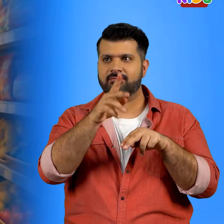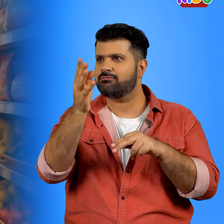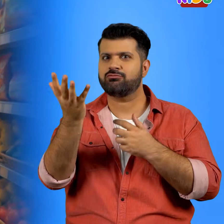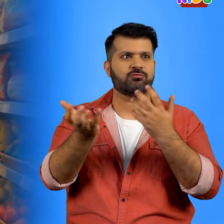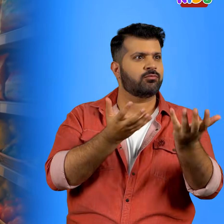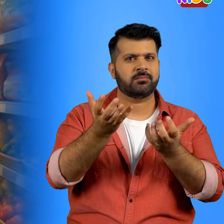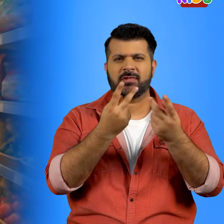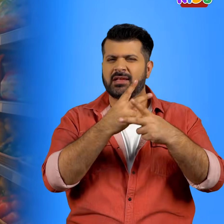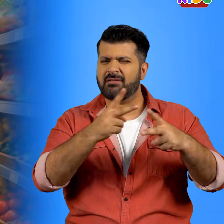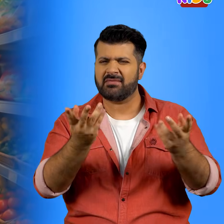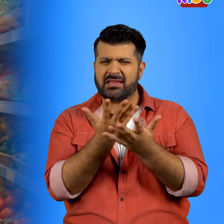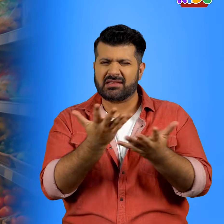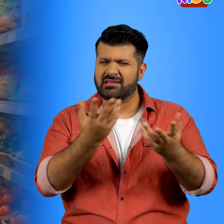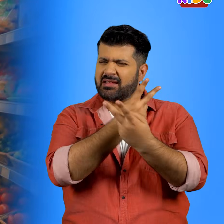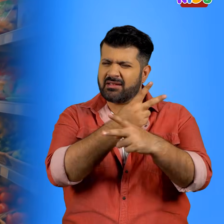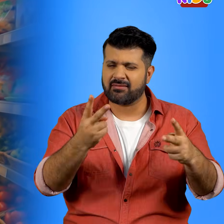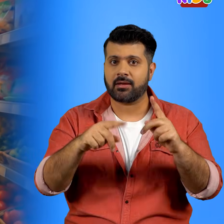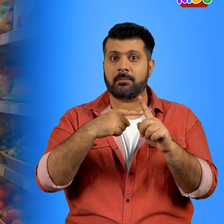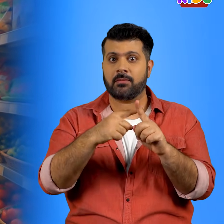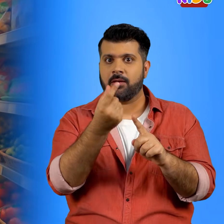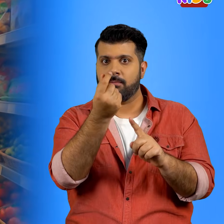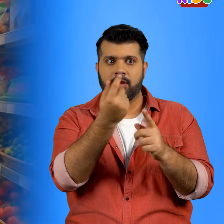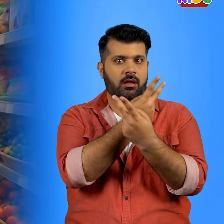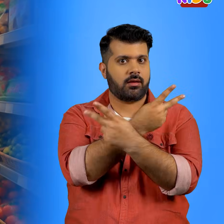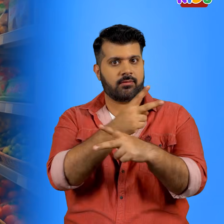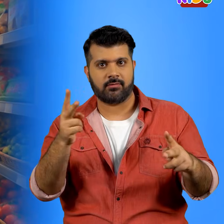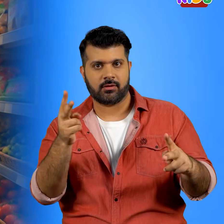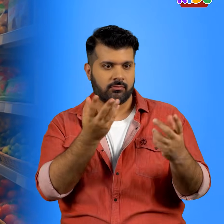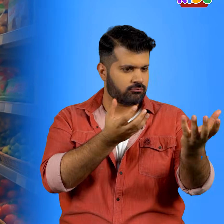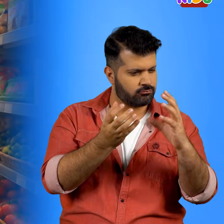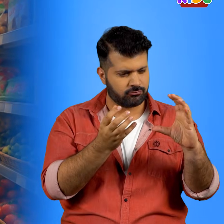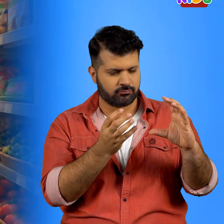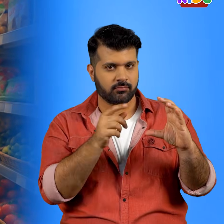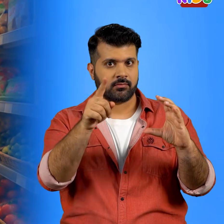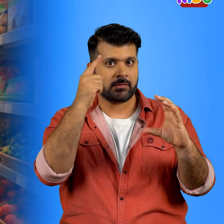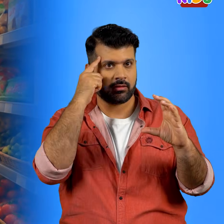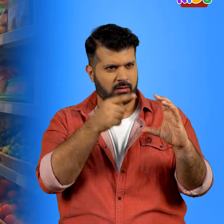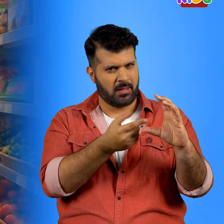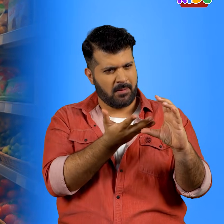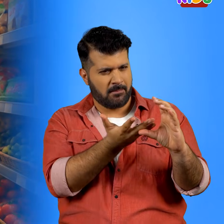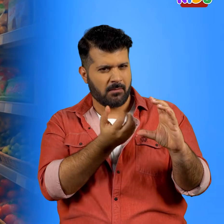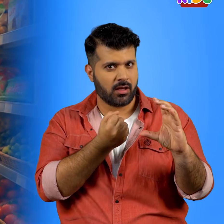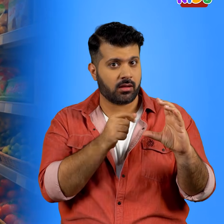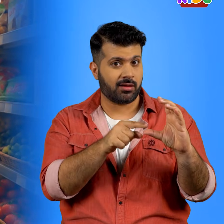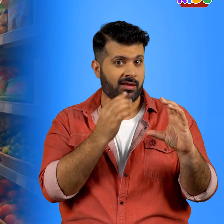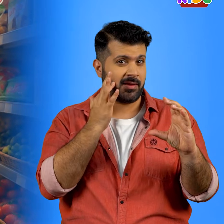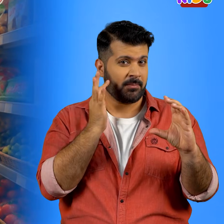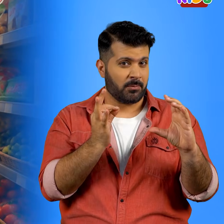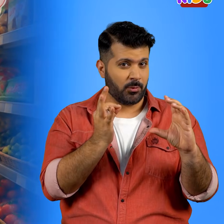family and see different price tags, first think, is this a need or